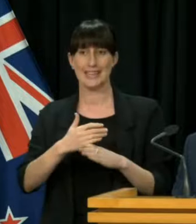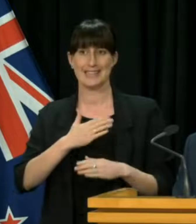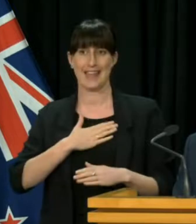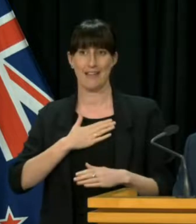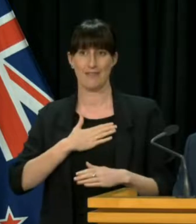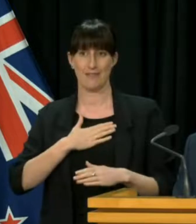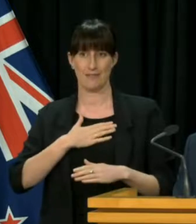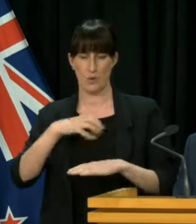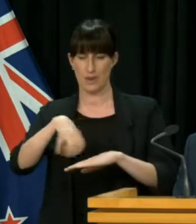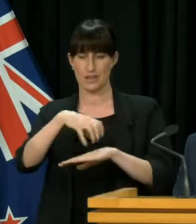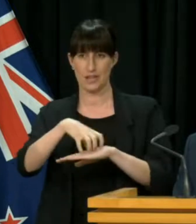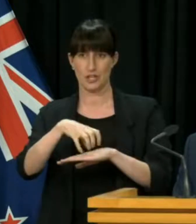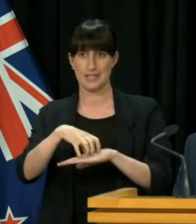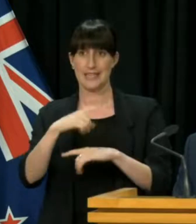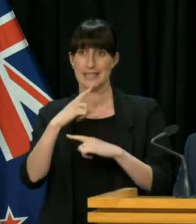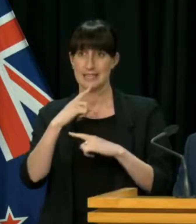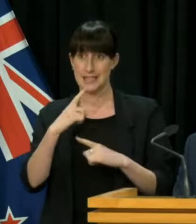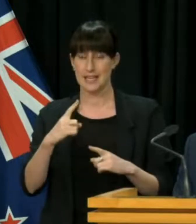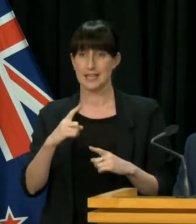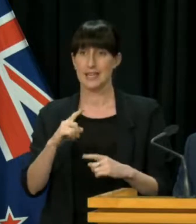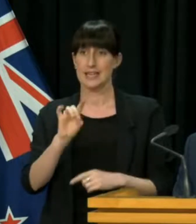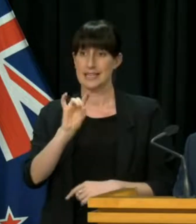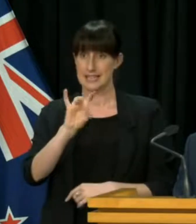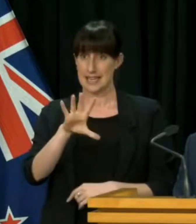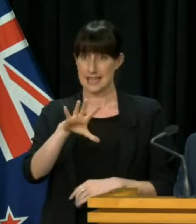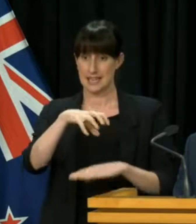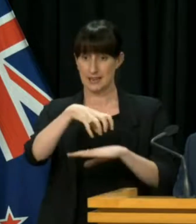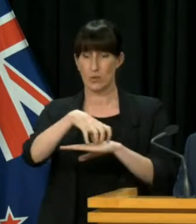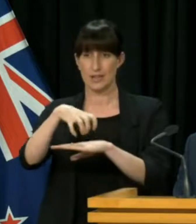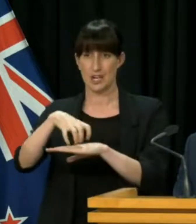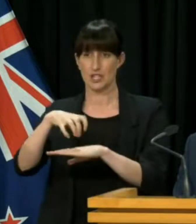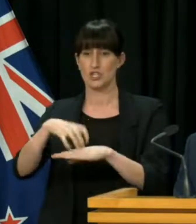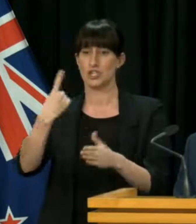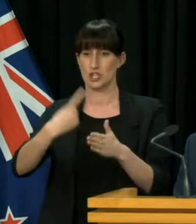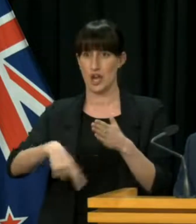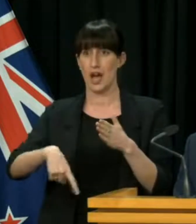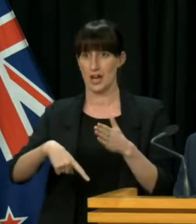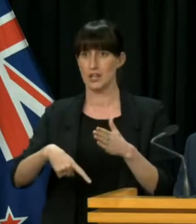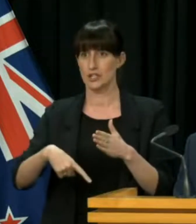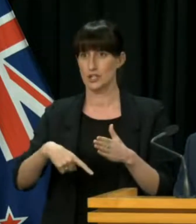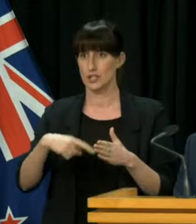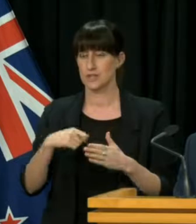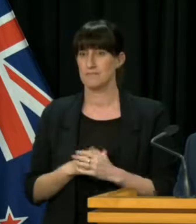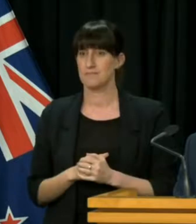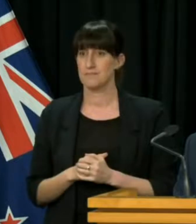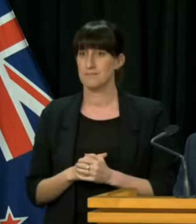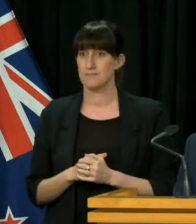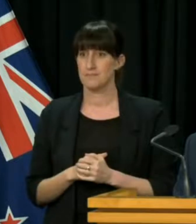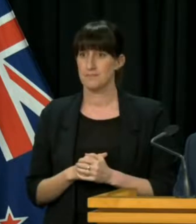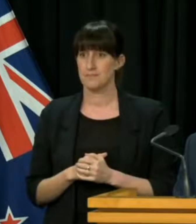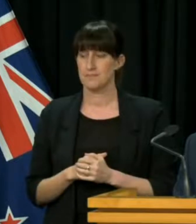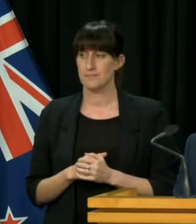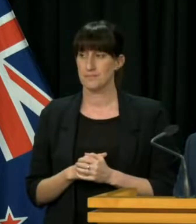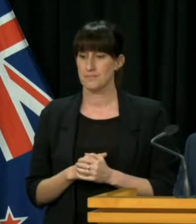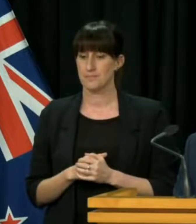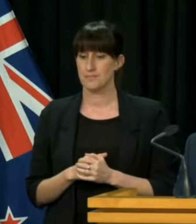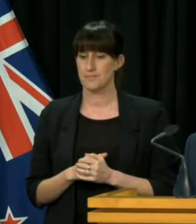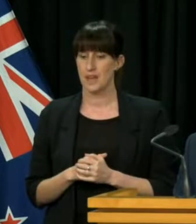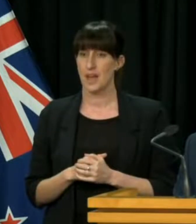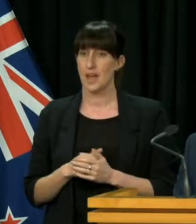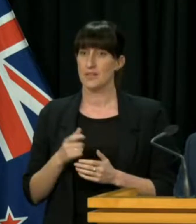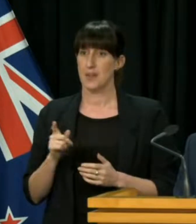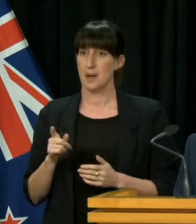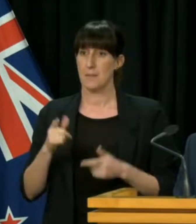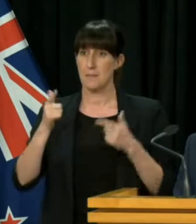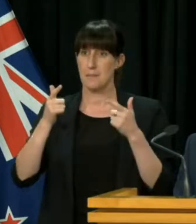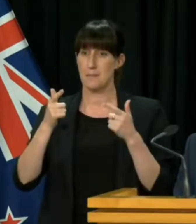with 10 entities. You will have seen today confirmation from the National